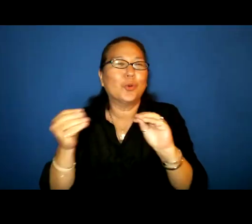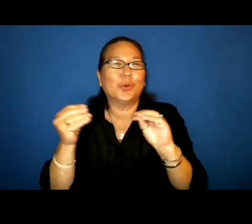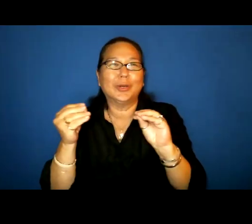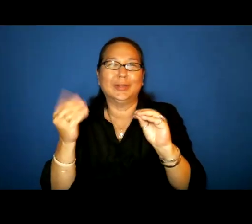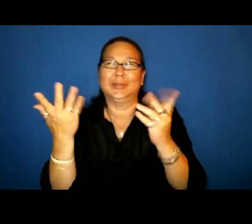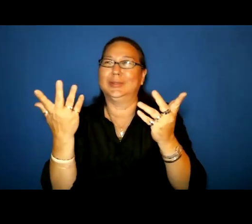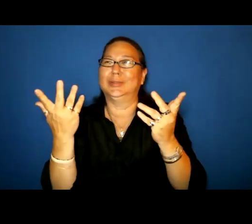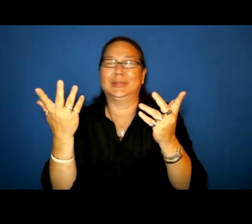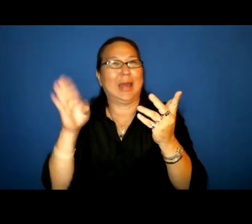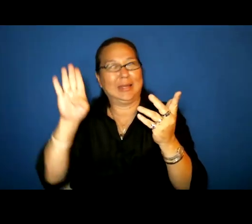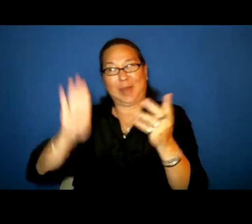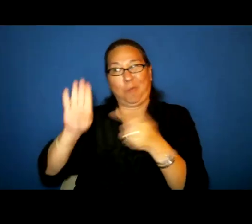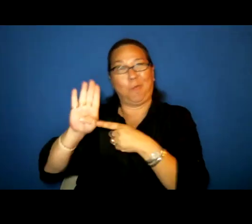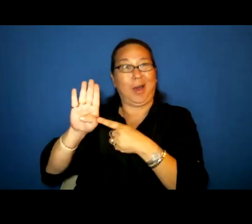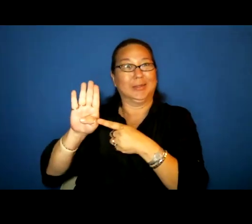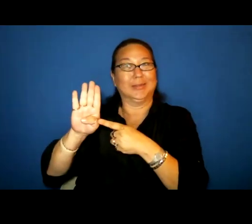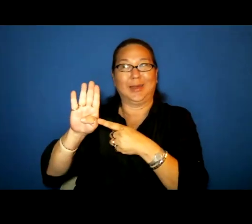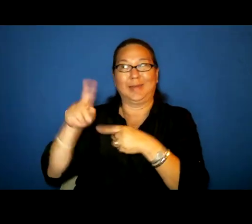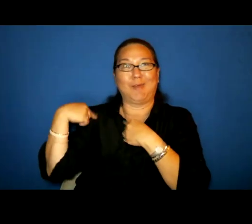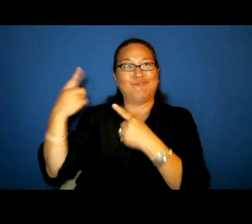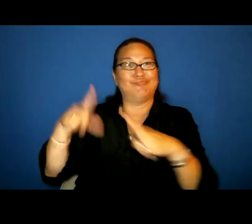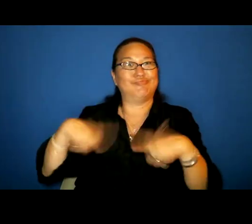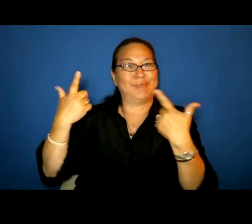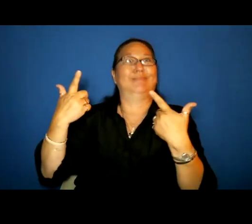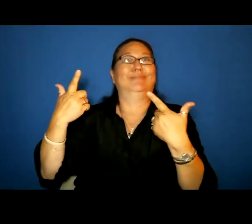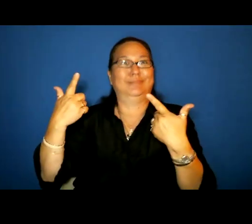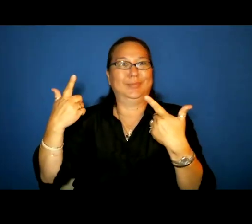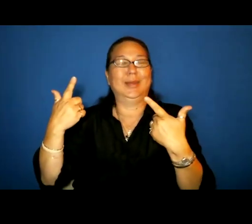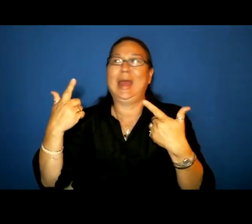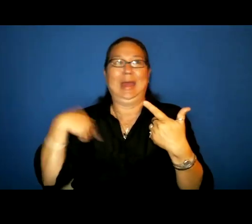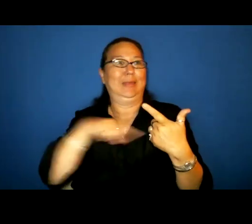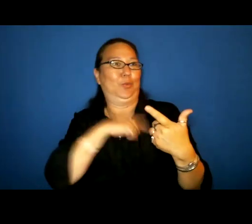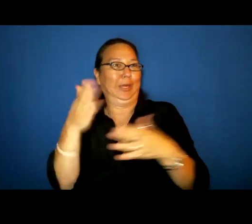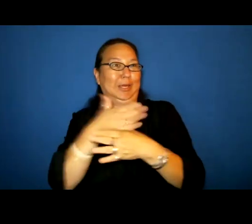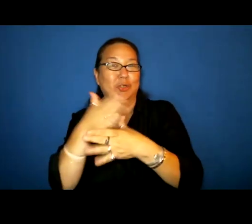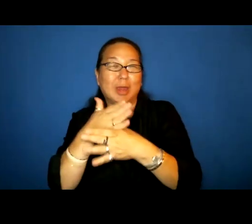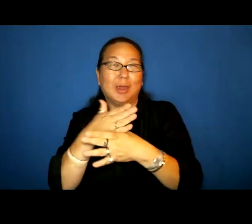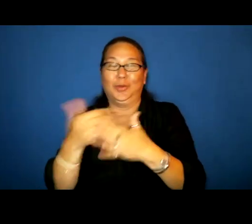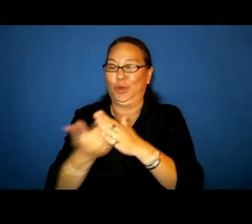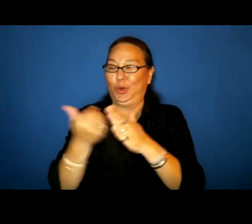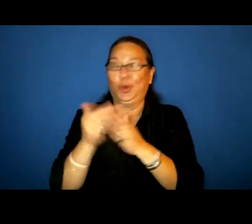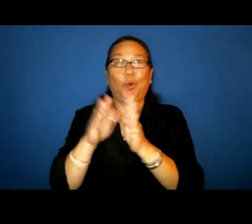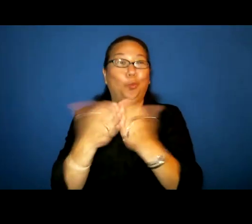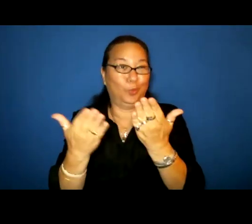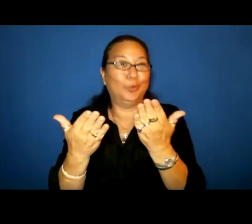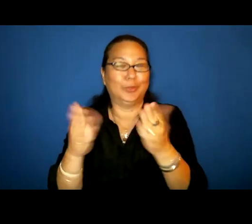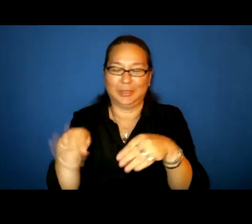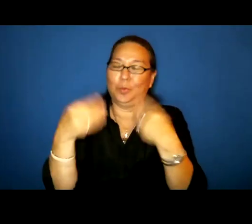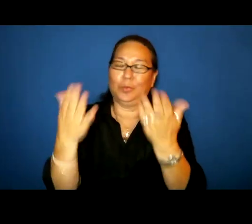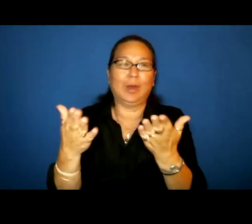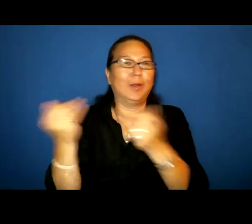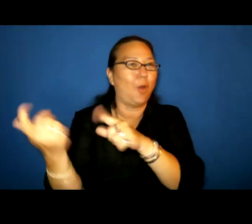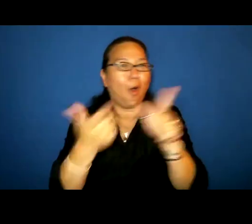is a Bostonian living the values that we share. New books that will be provided to